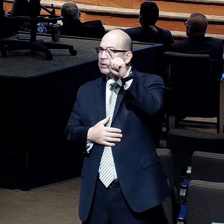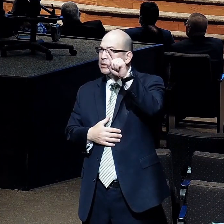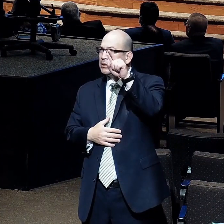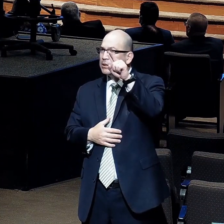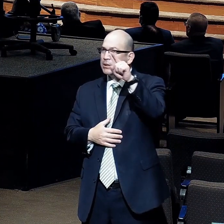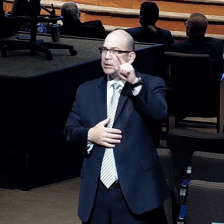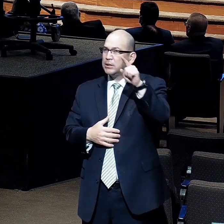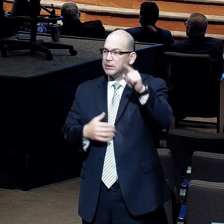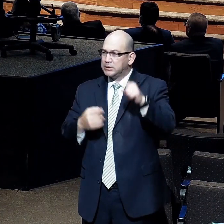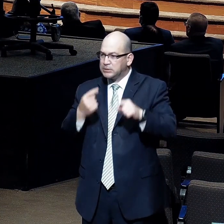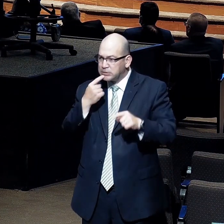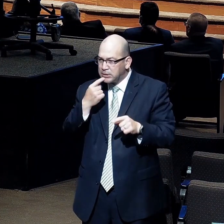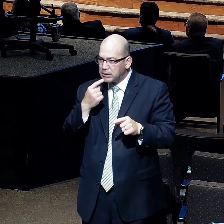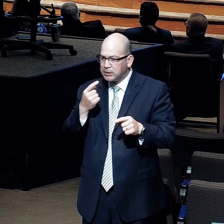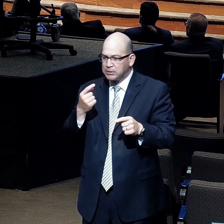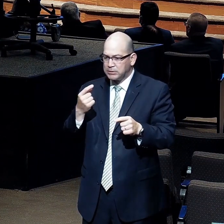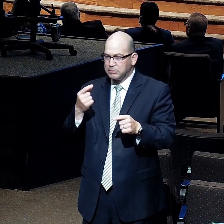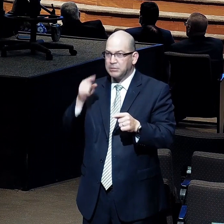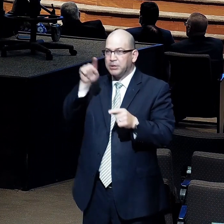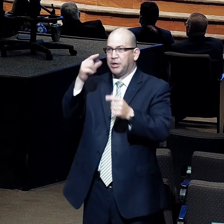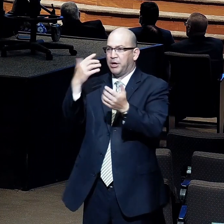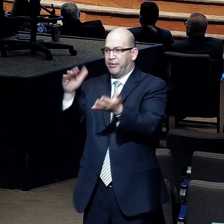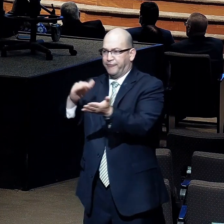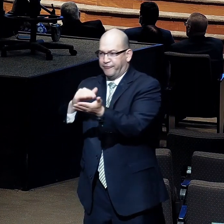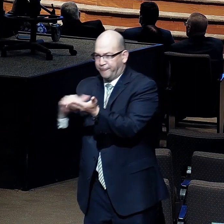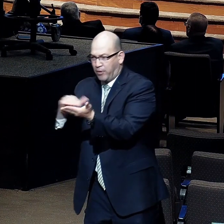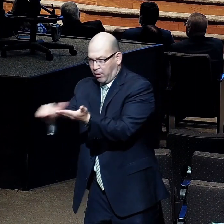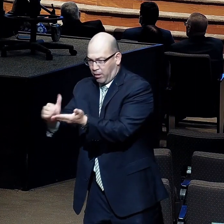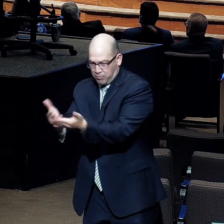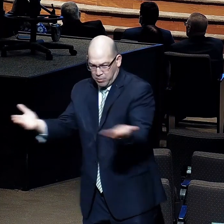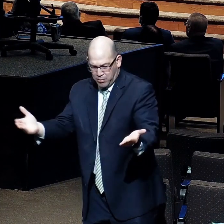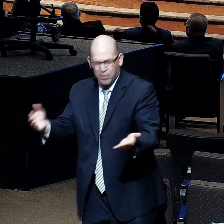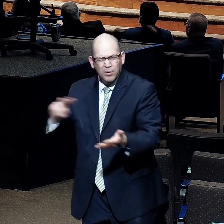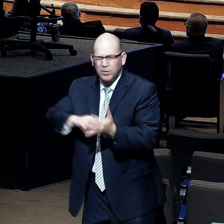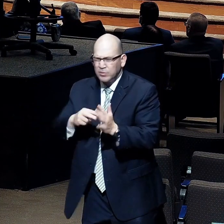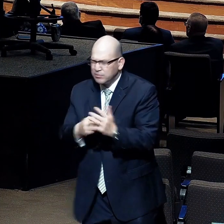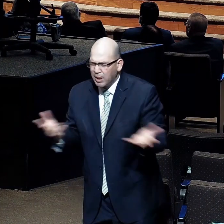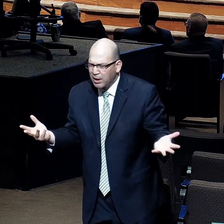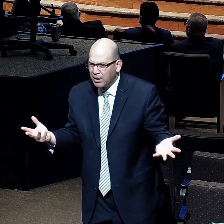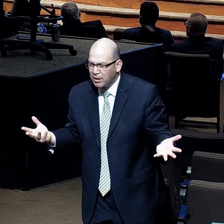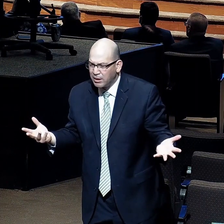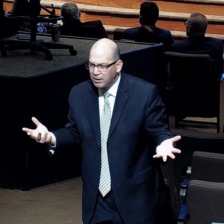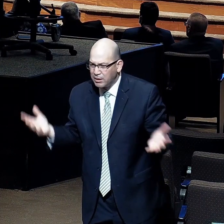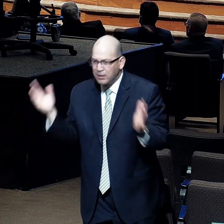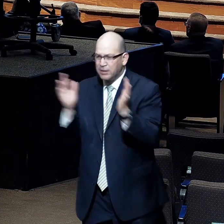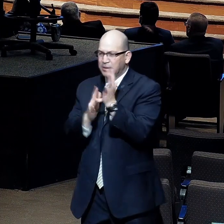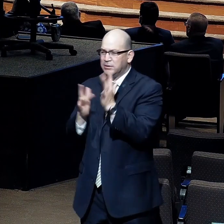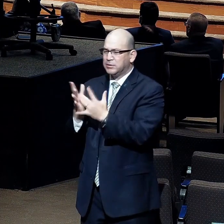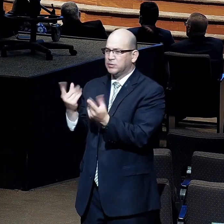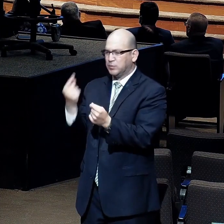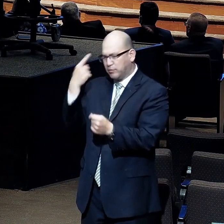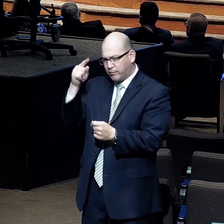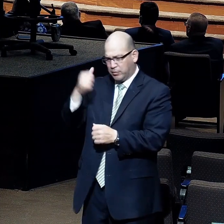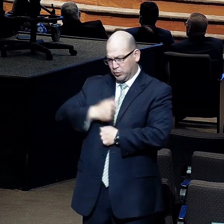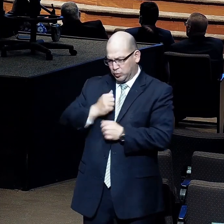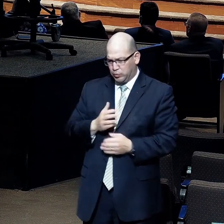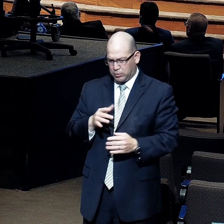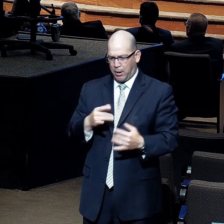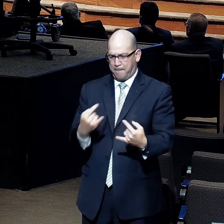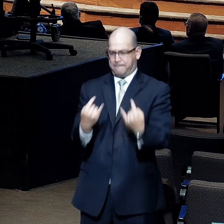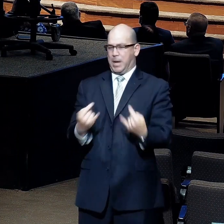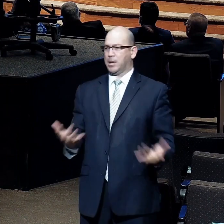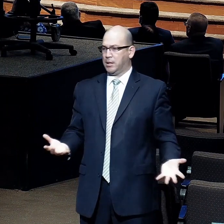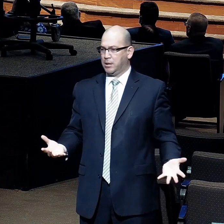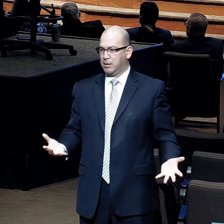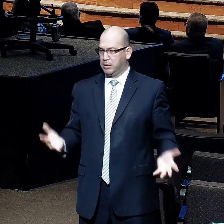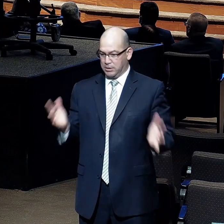mocked and spit at Jesus as he was suffering on the cross, what did Jesus do to those soldiers? Now Christ took our place on